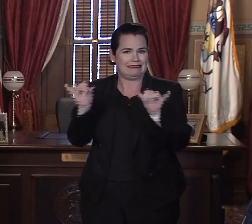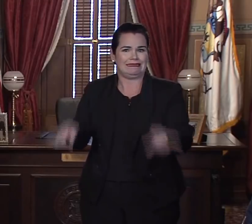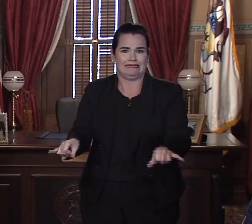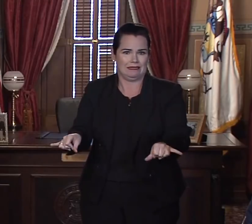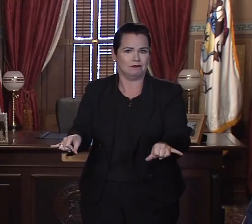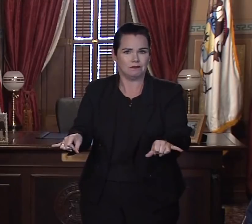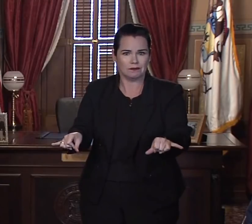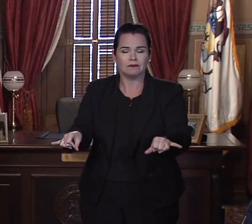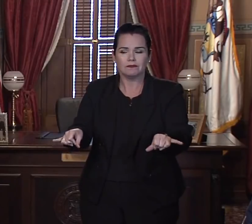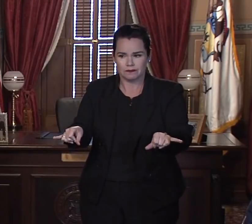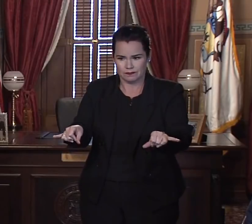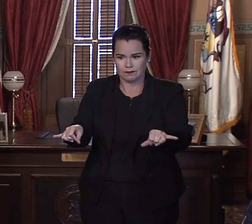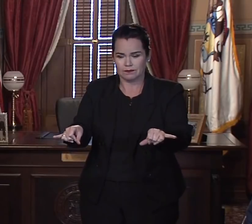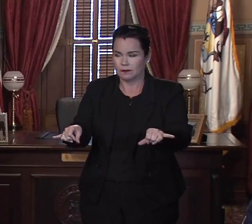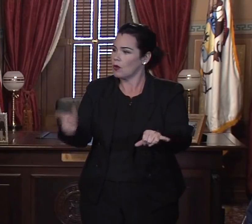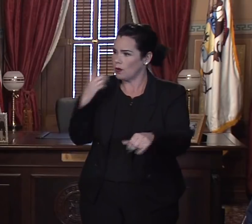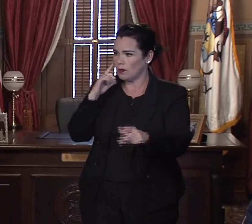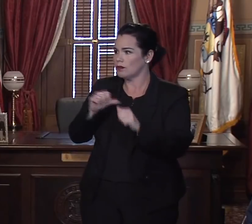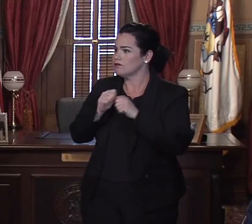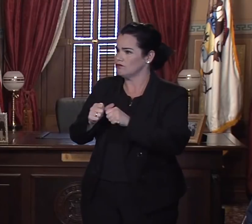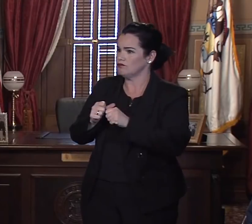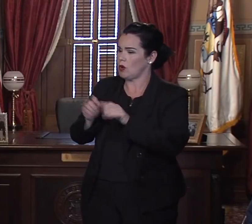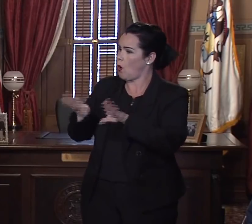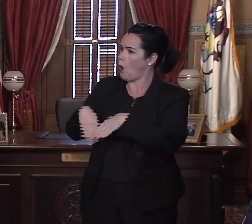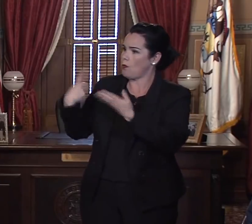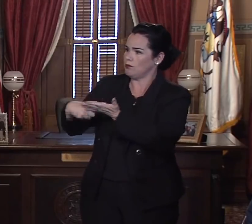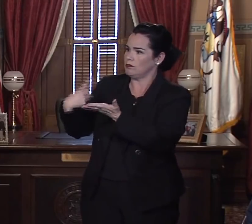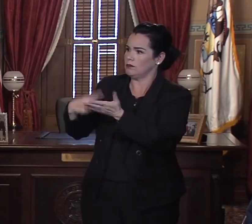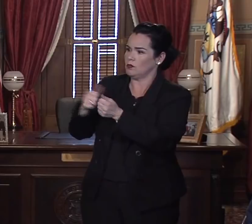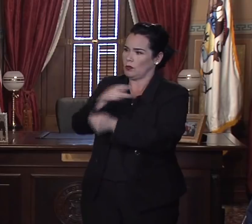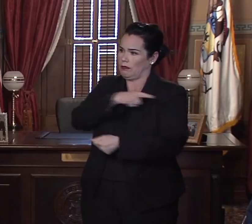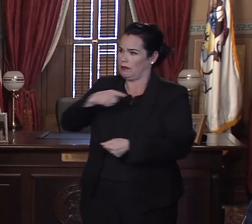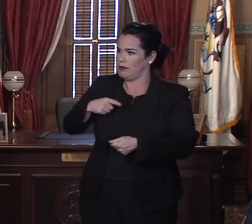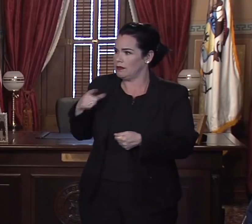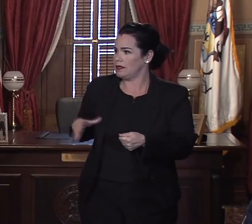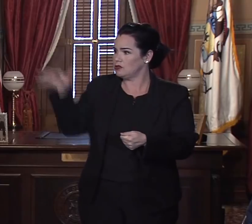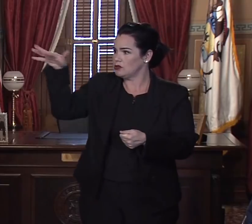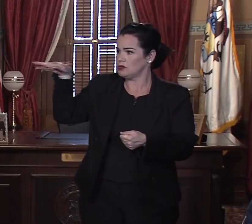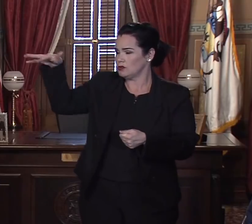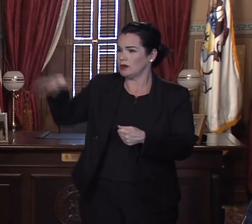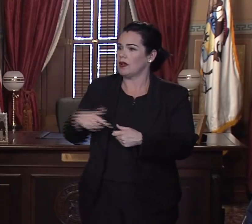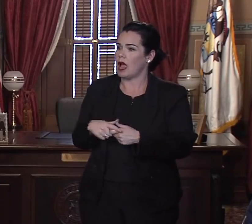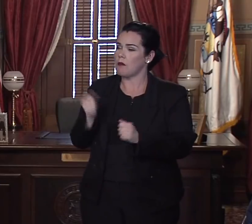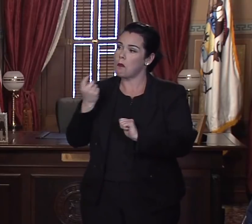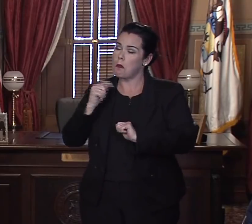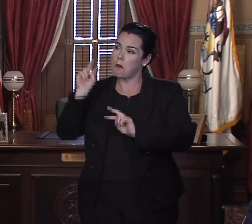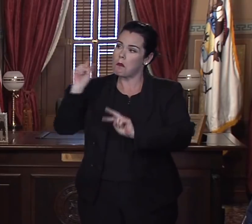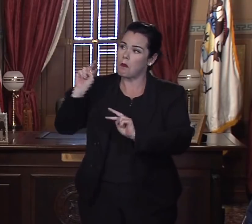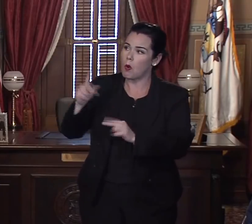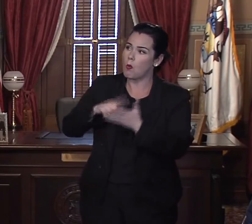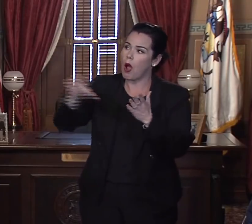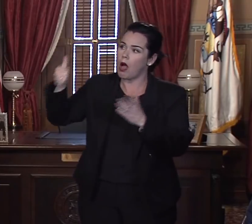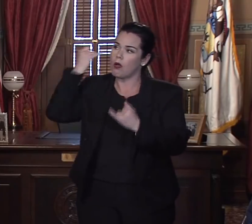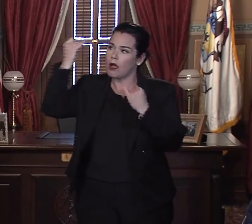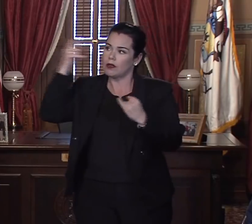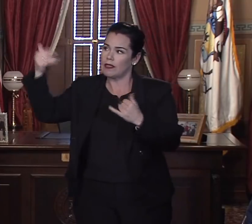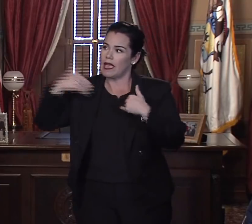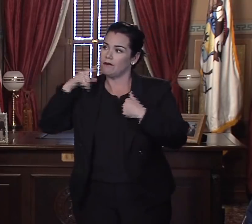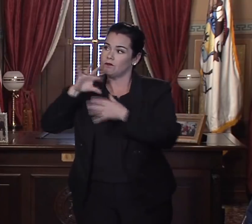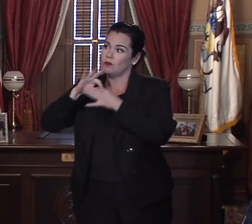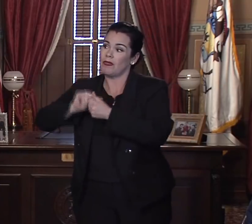going to continue having an open dialogue with the legislature, and I look forward to seeing what other solutions they have on their